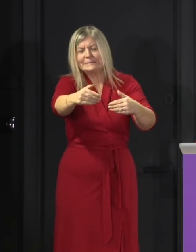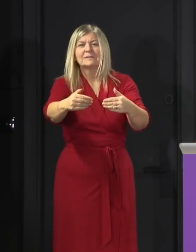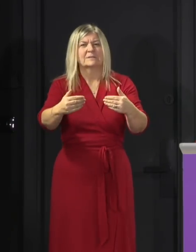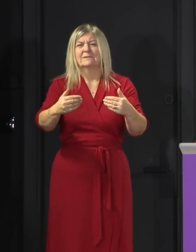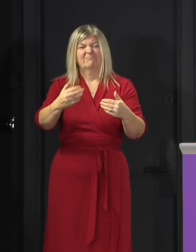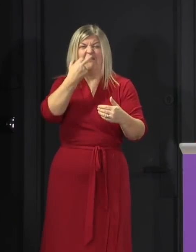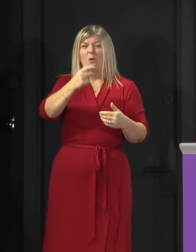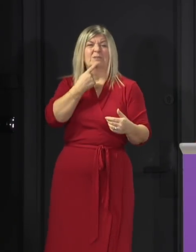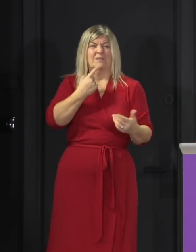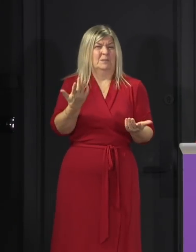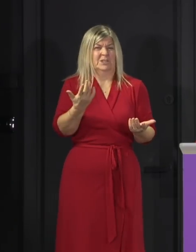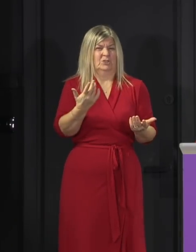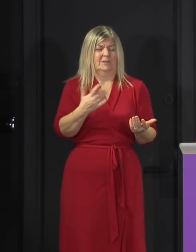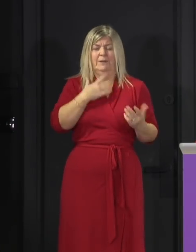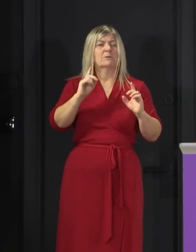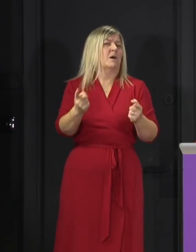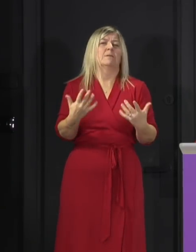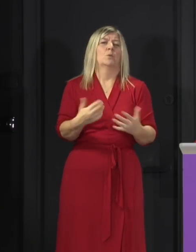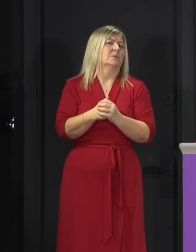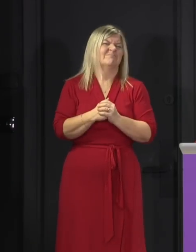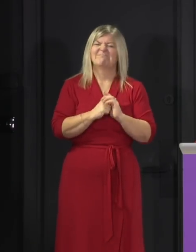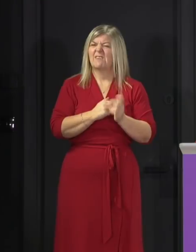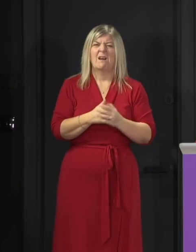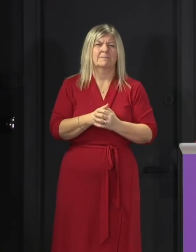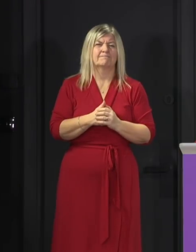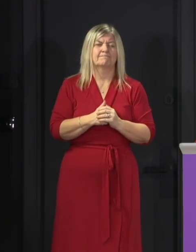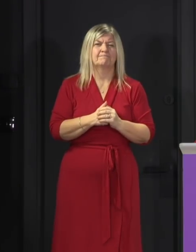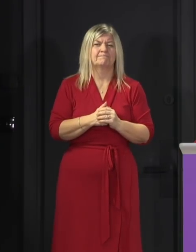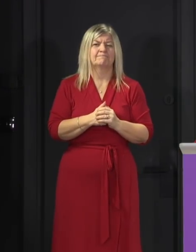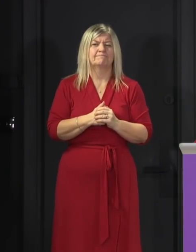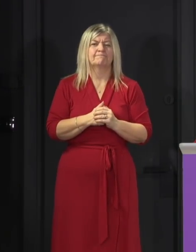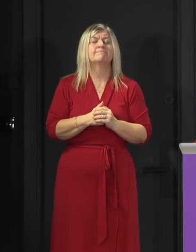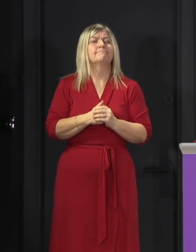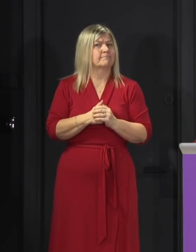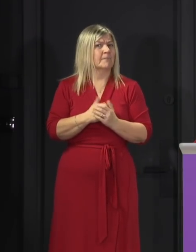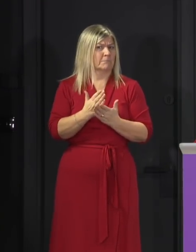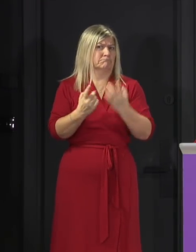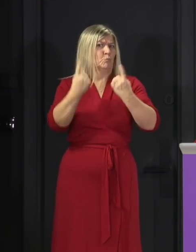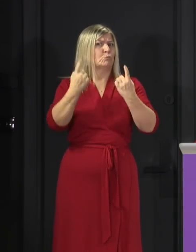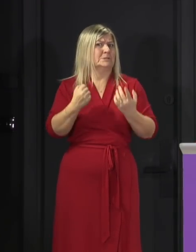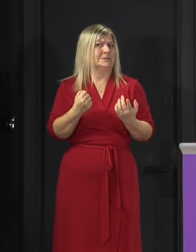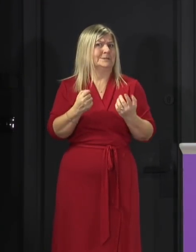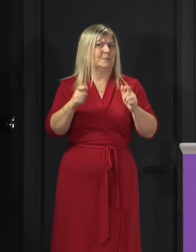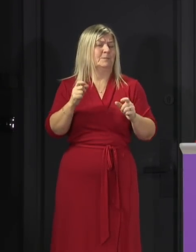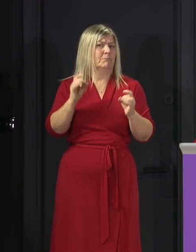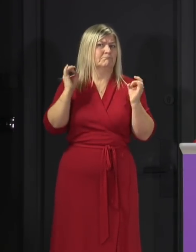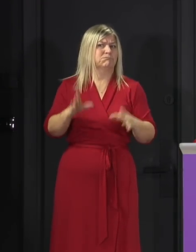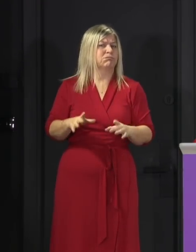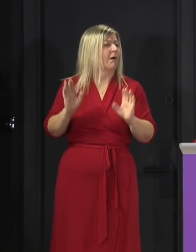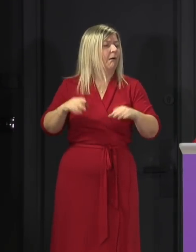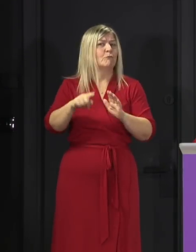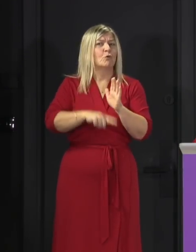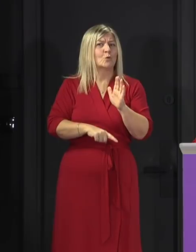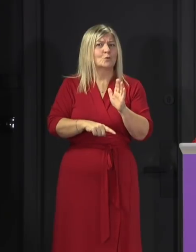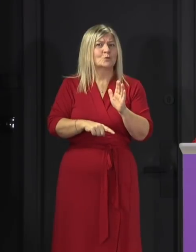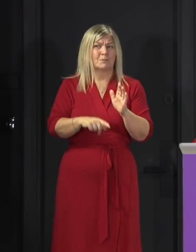information, which I don't think is helpful. Of course, I worry about people dropping their guard. All of us dropping our guard. We've been living